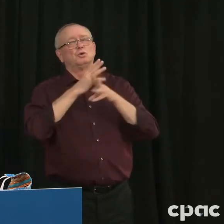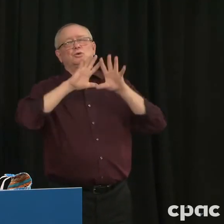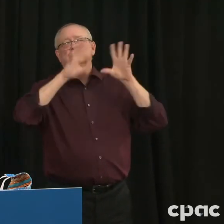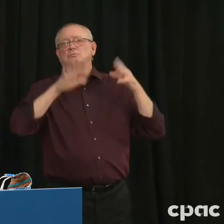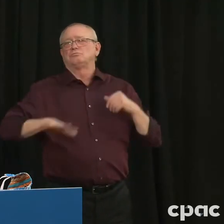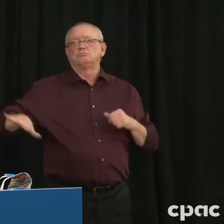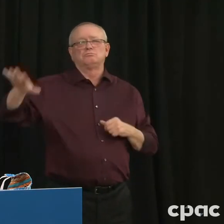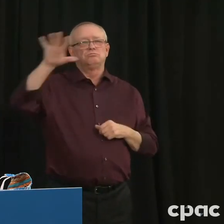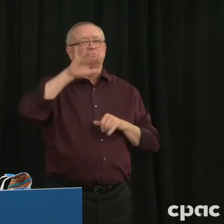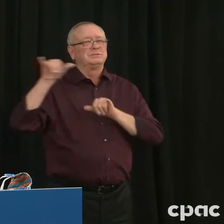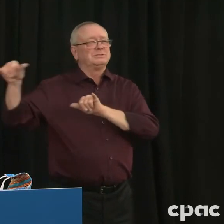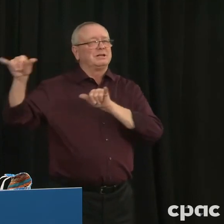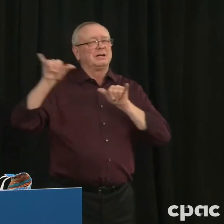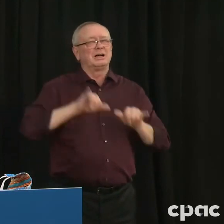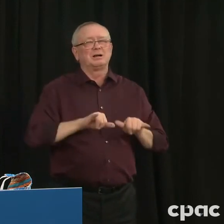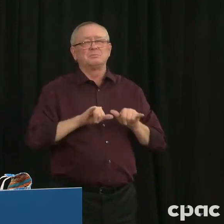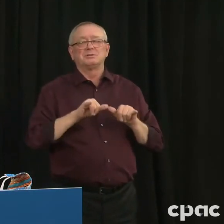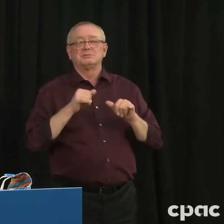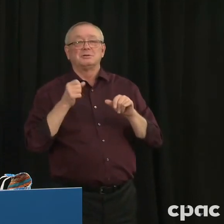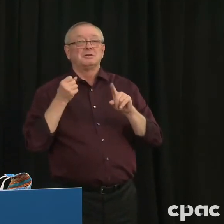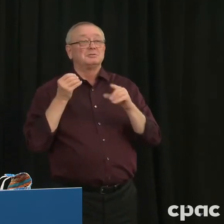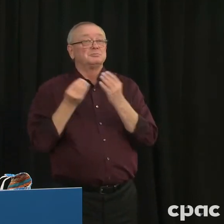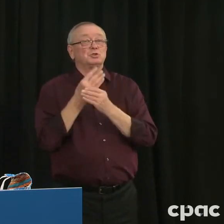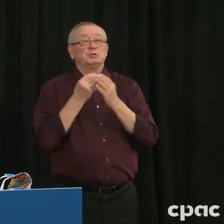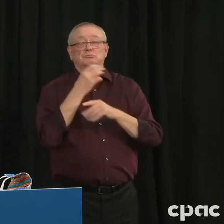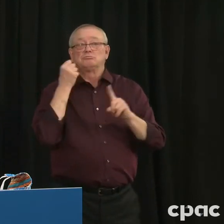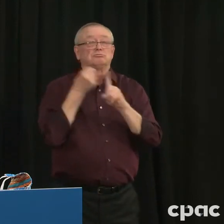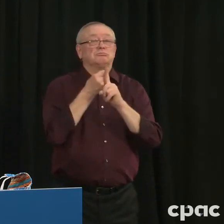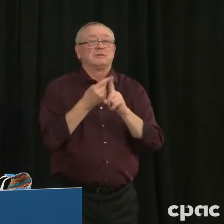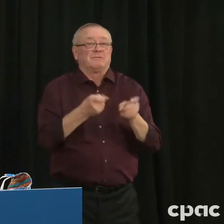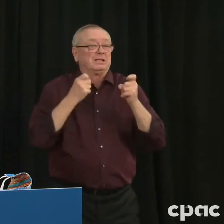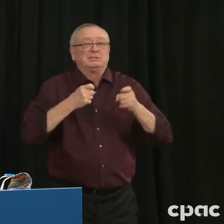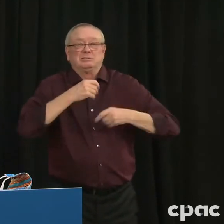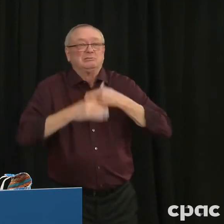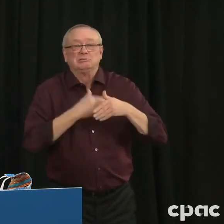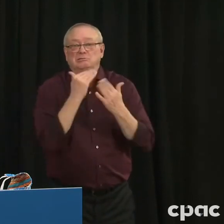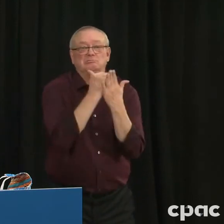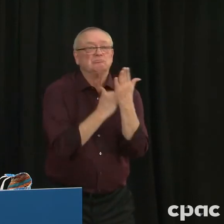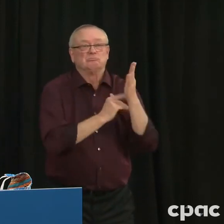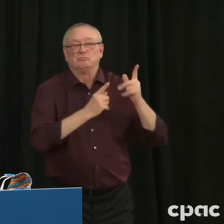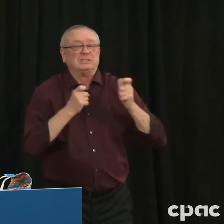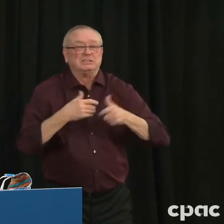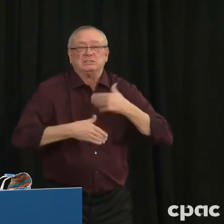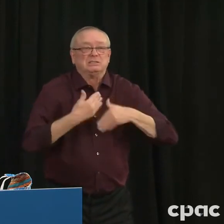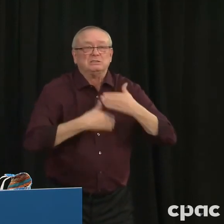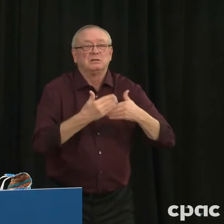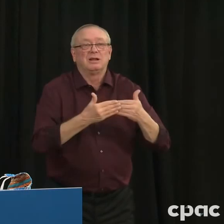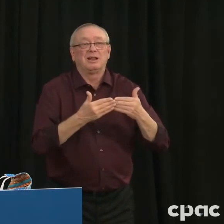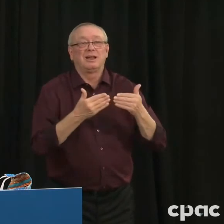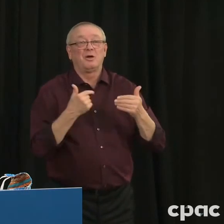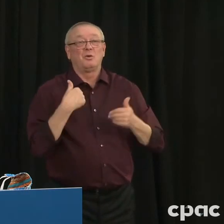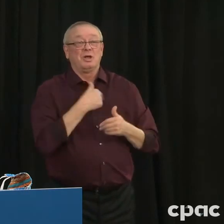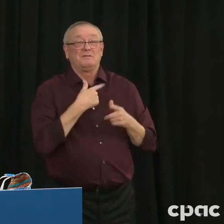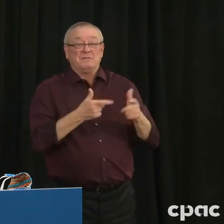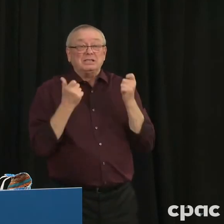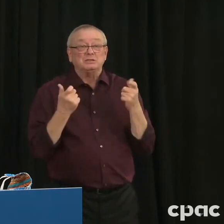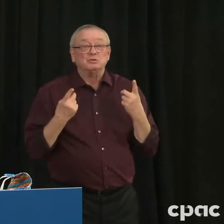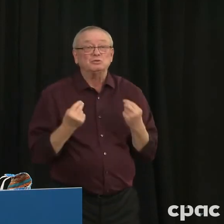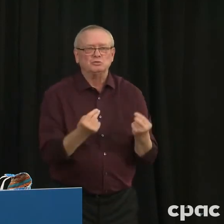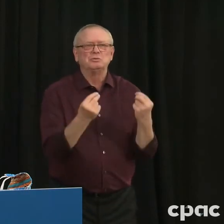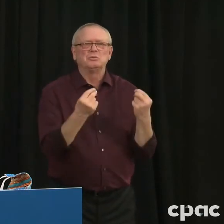we acted, we really didn't see significant spread here. We saw nowhere near the